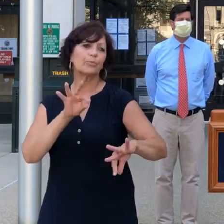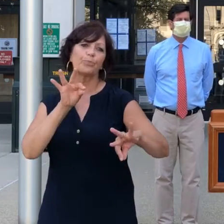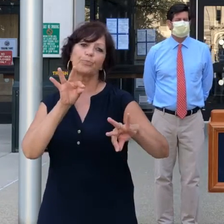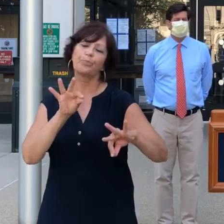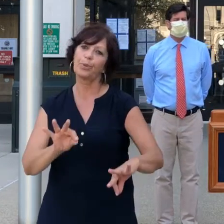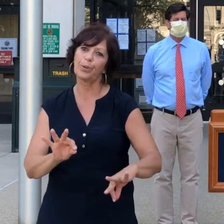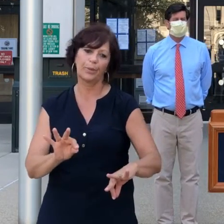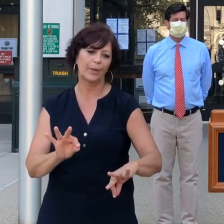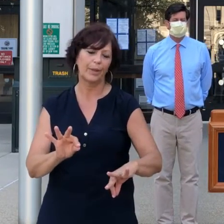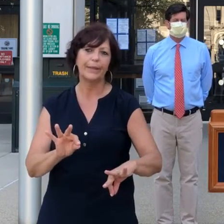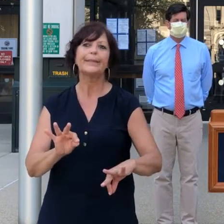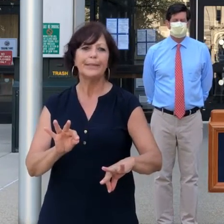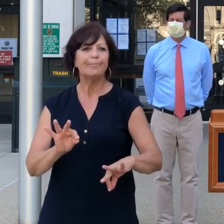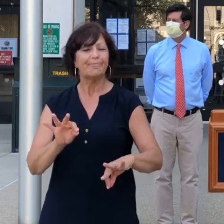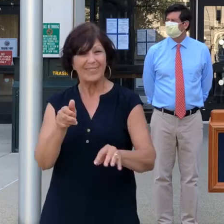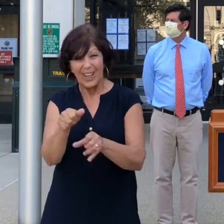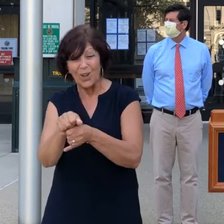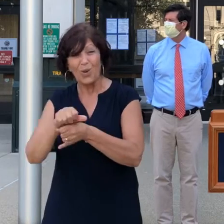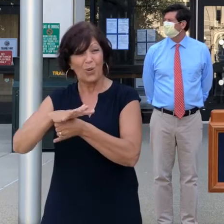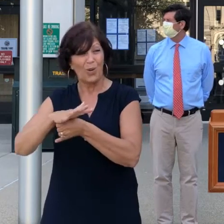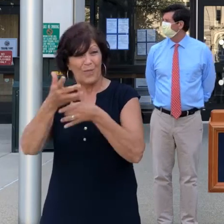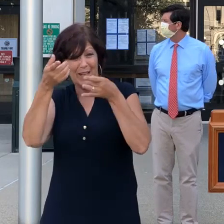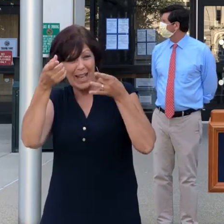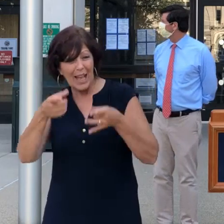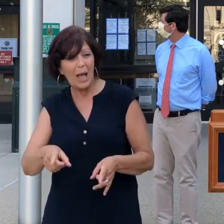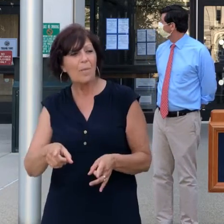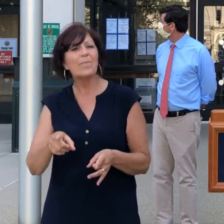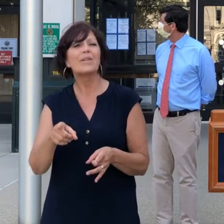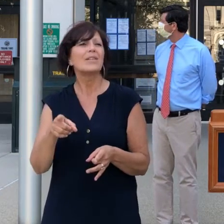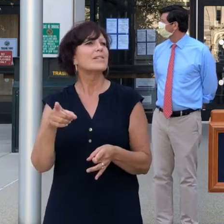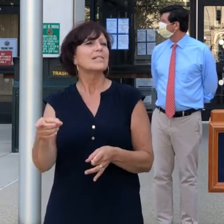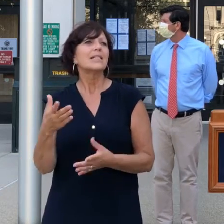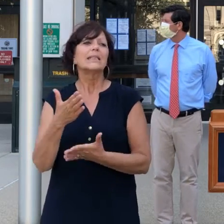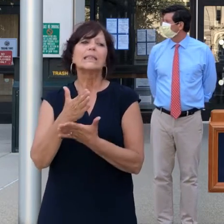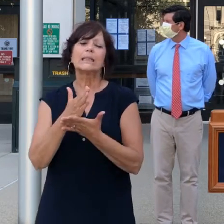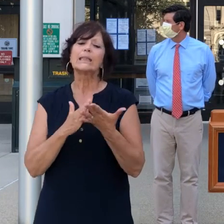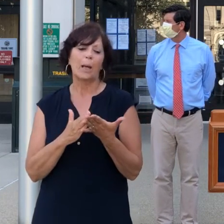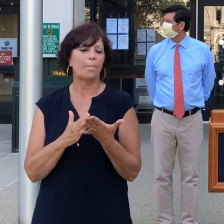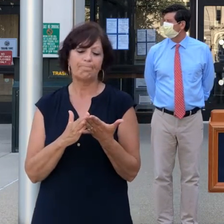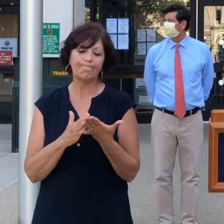better. Regrettably, during COVID, there have been some